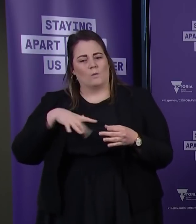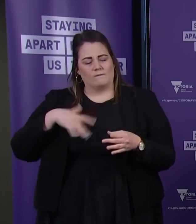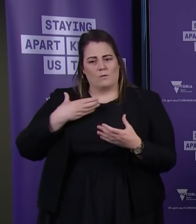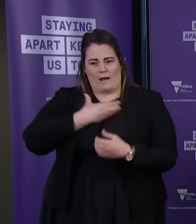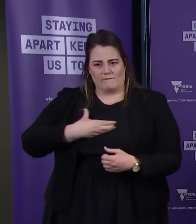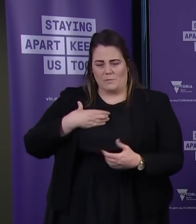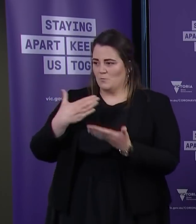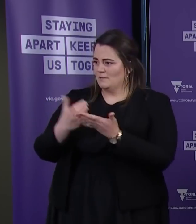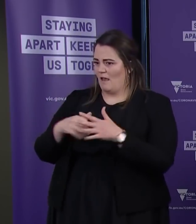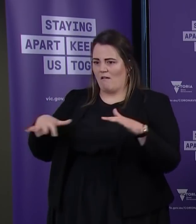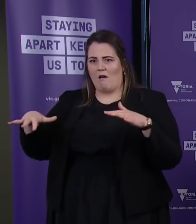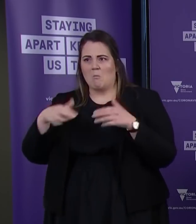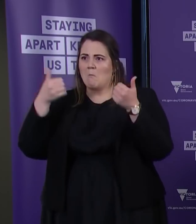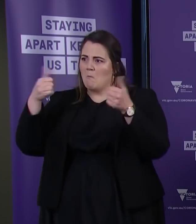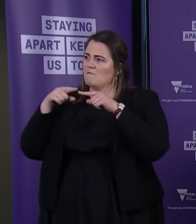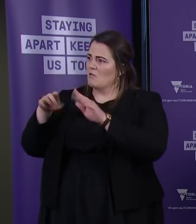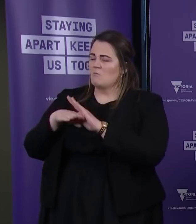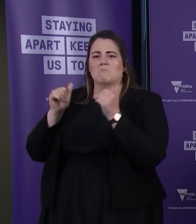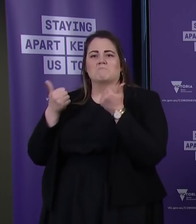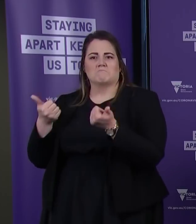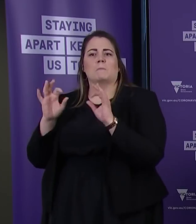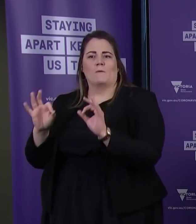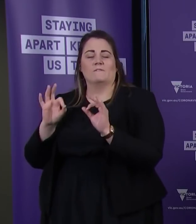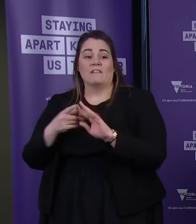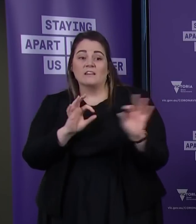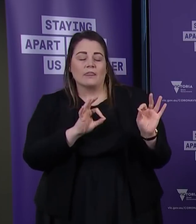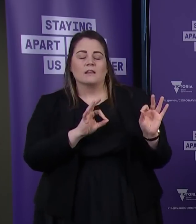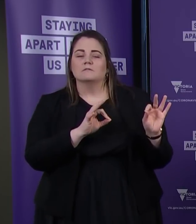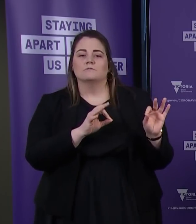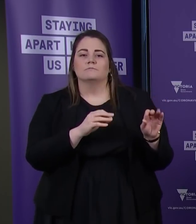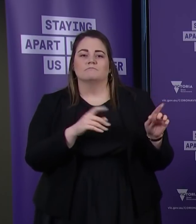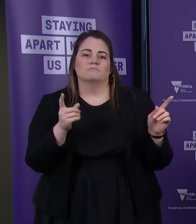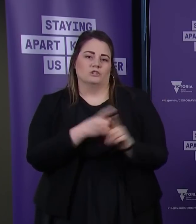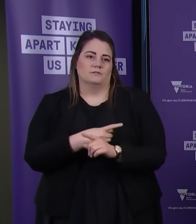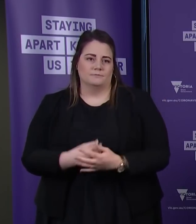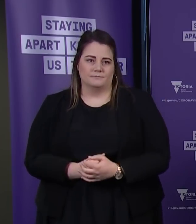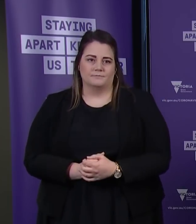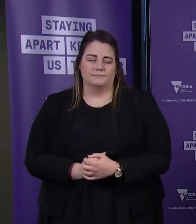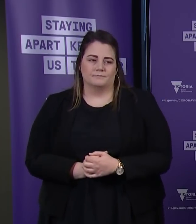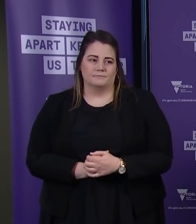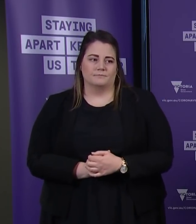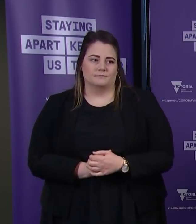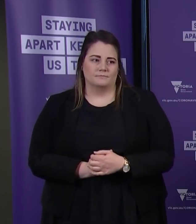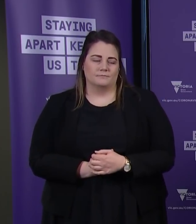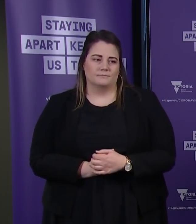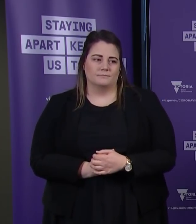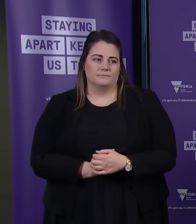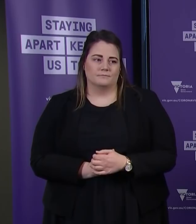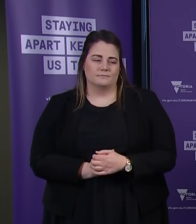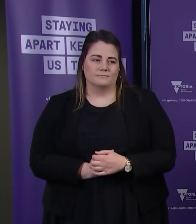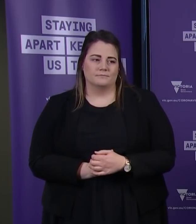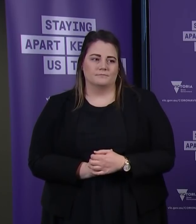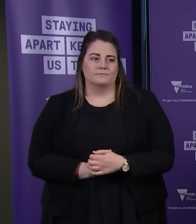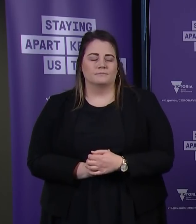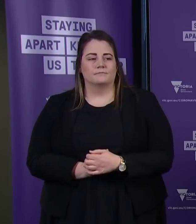and where those requirements are being met. I was going to say, it's been a pretty promising week on the case numbers. It